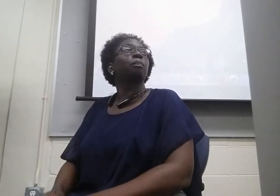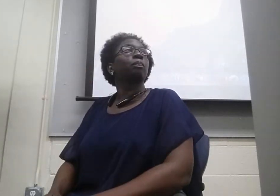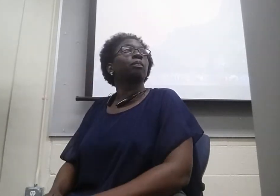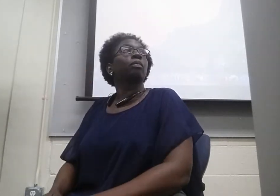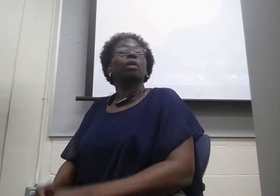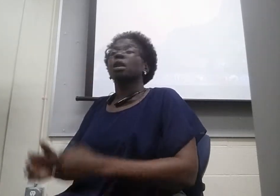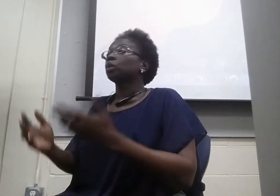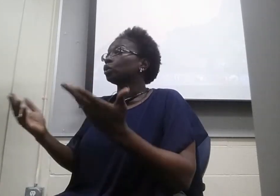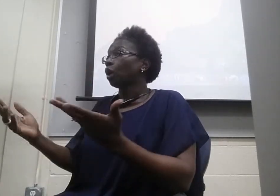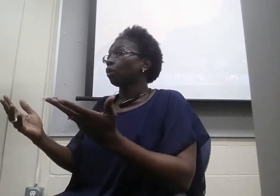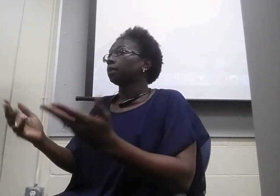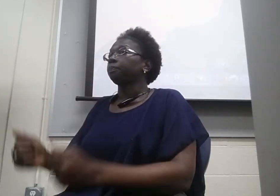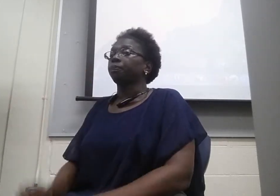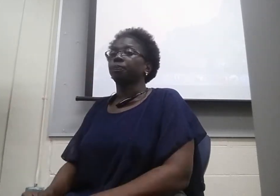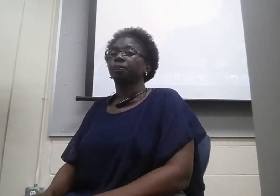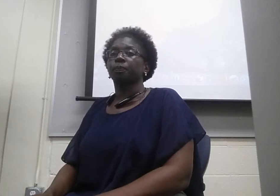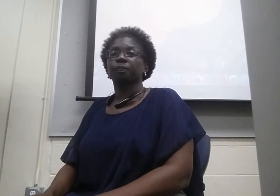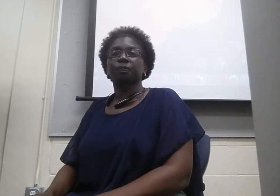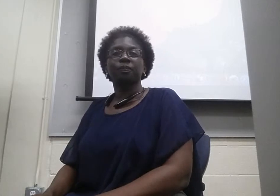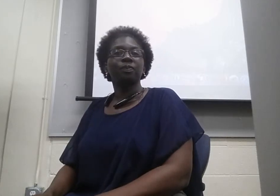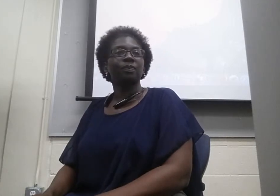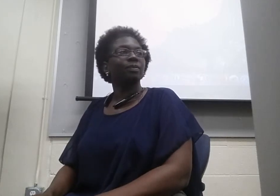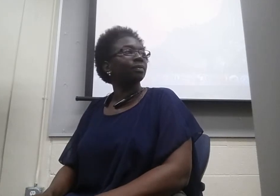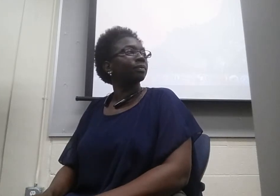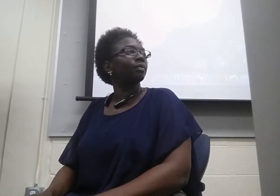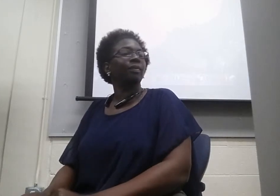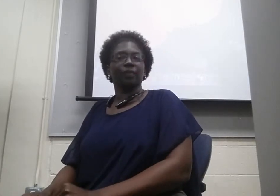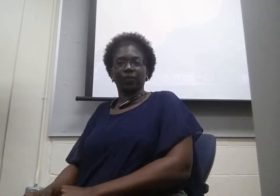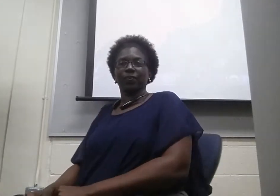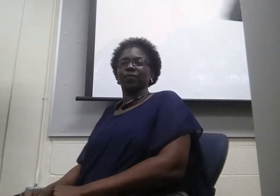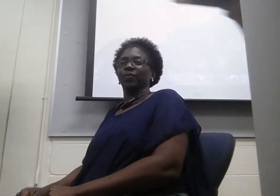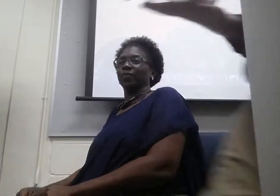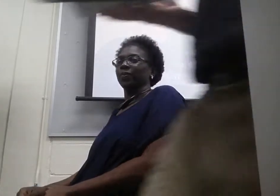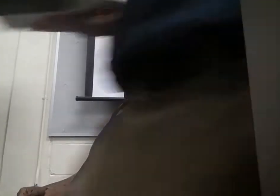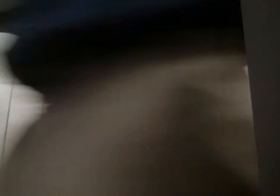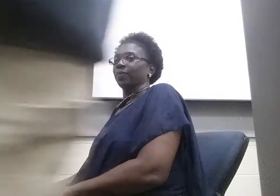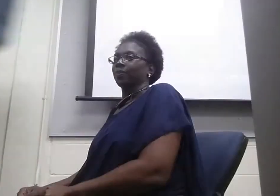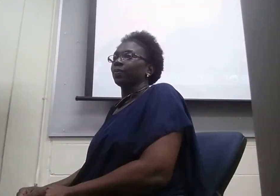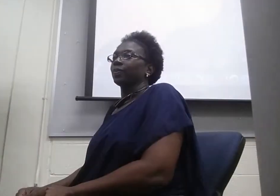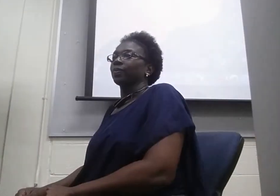So I might have to take that one